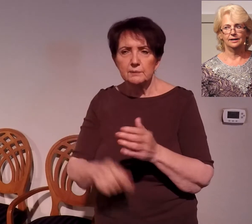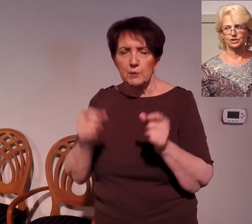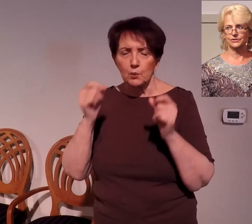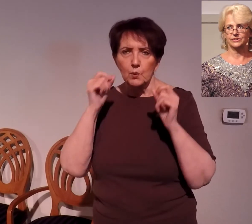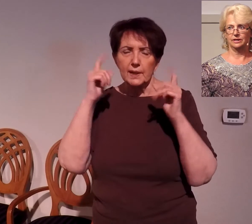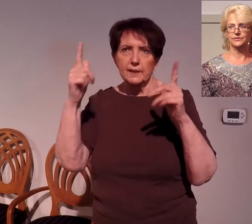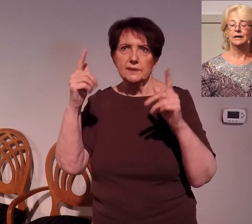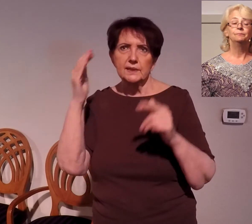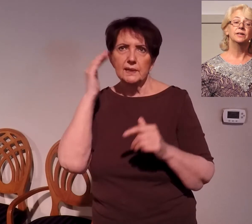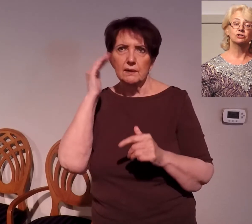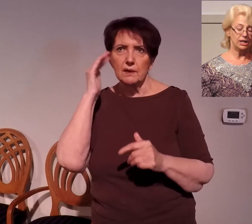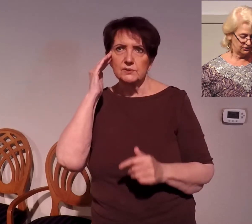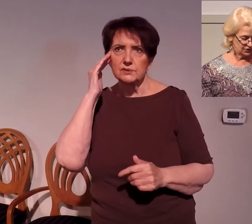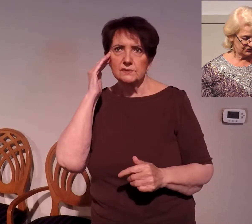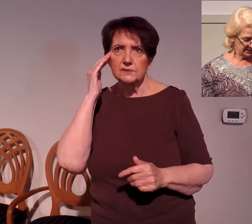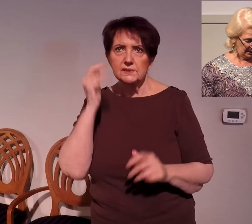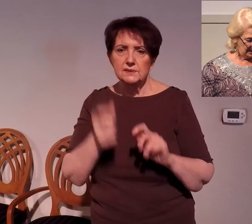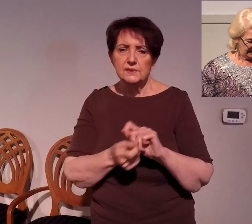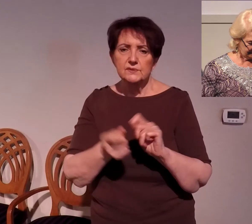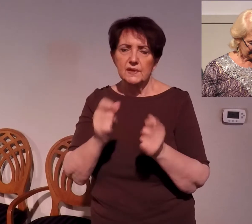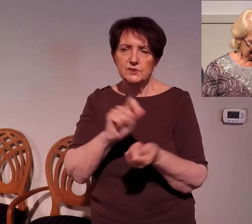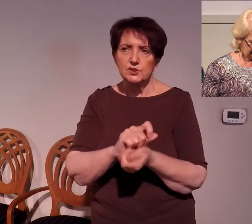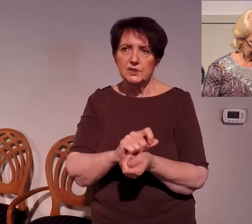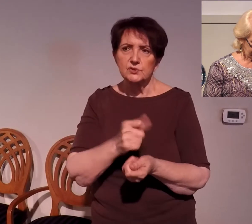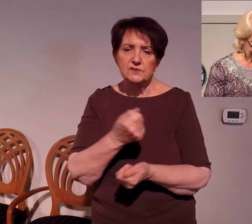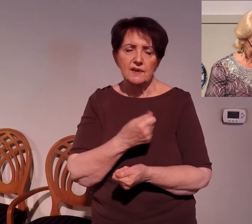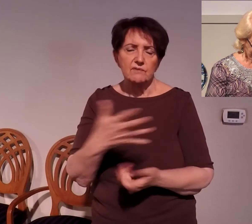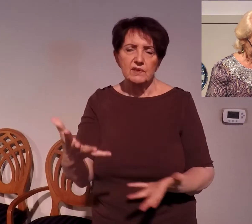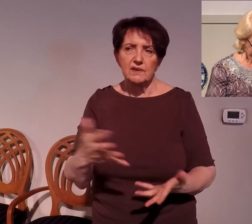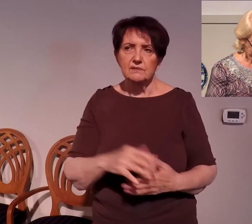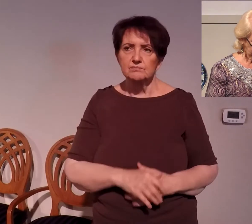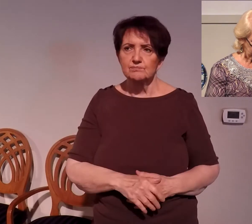in consciousness that changes everything.